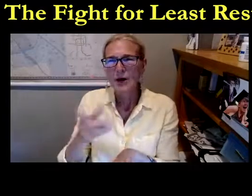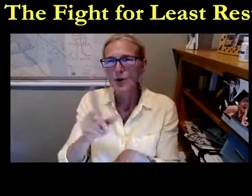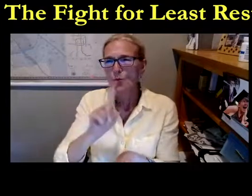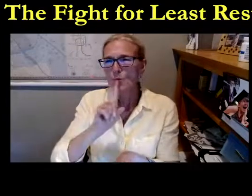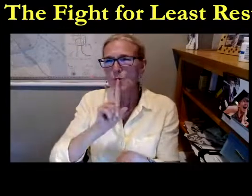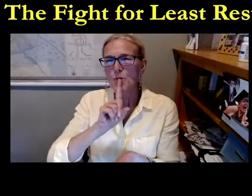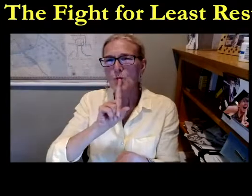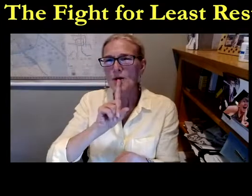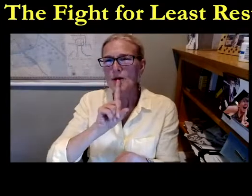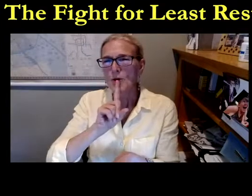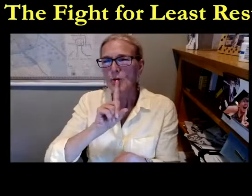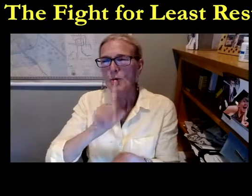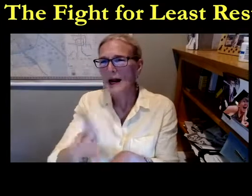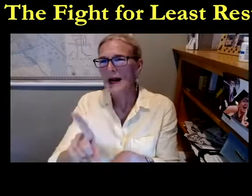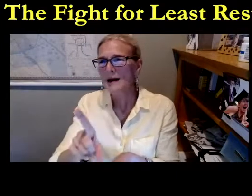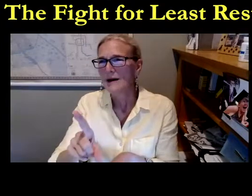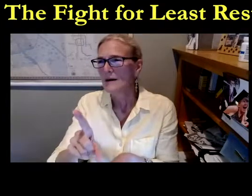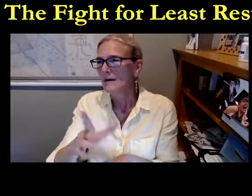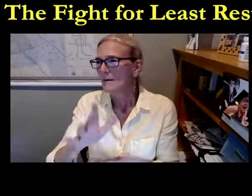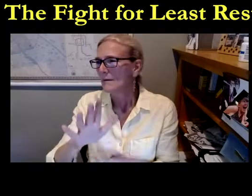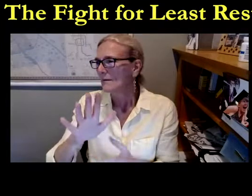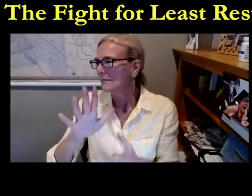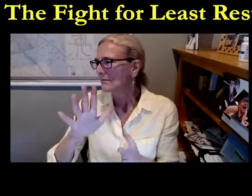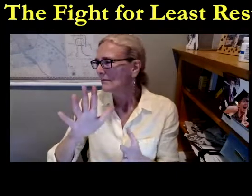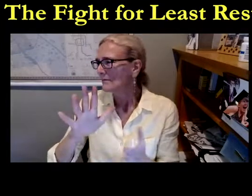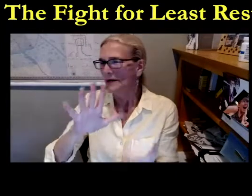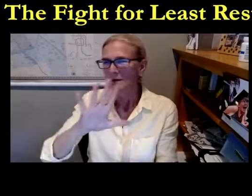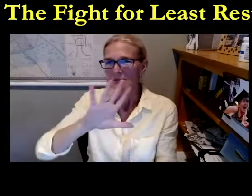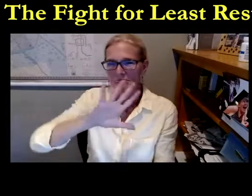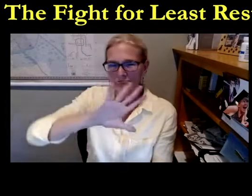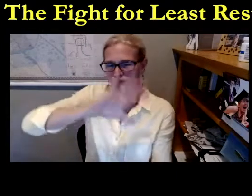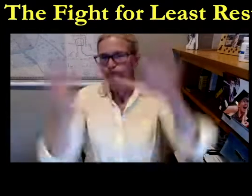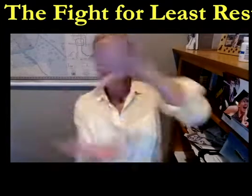in thinking about what would be